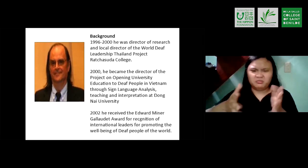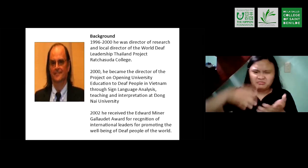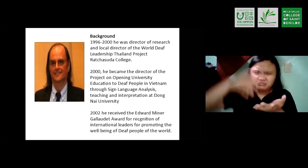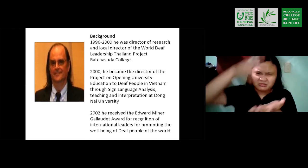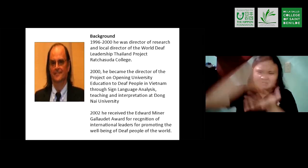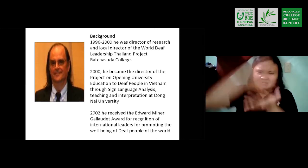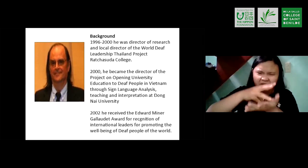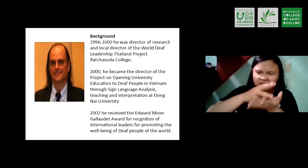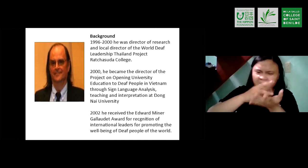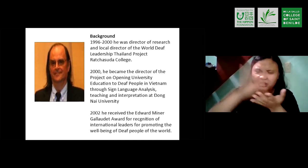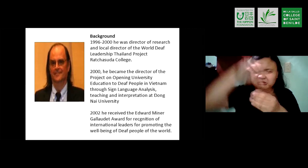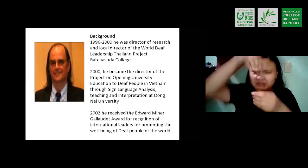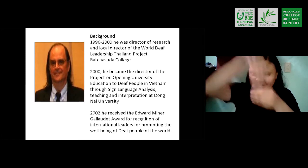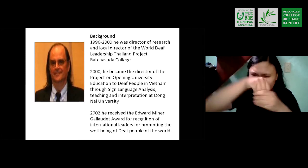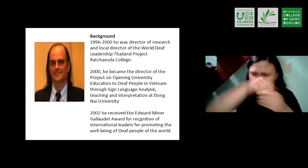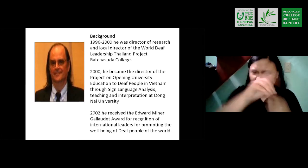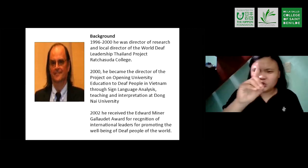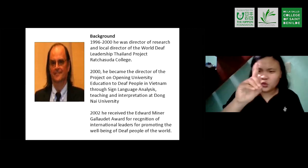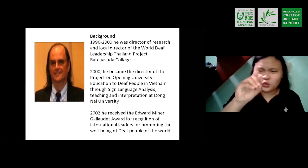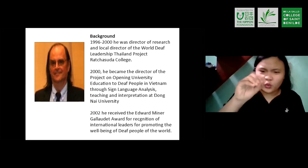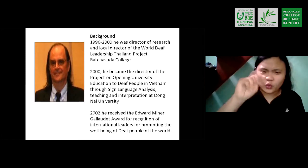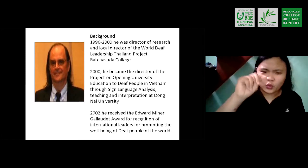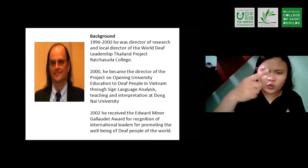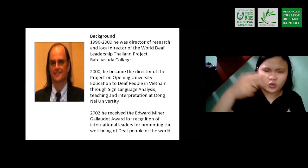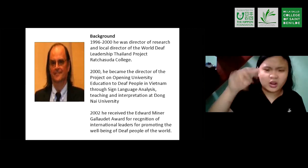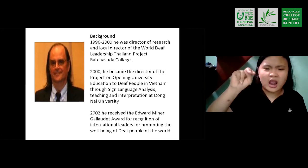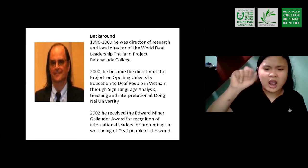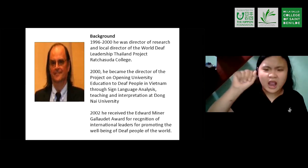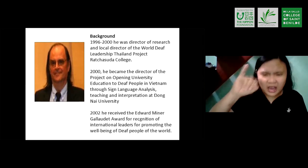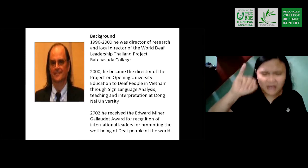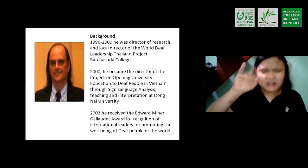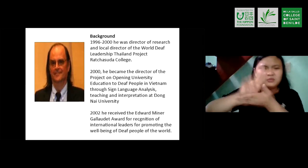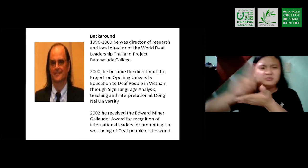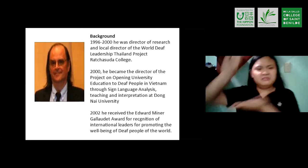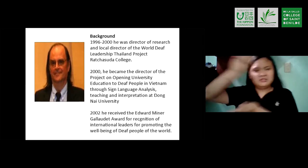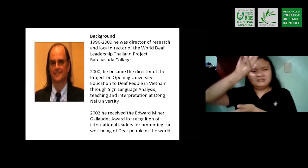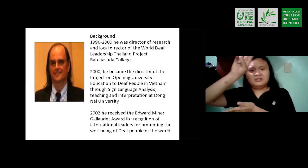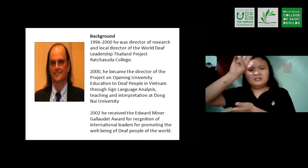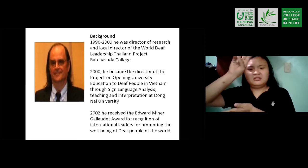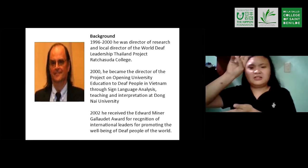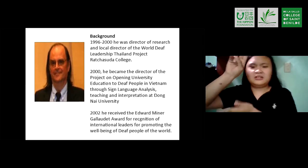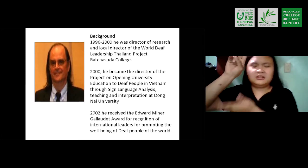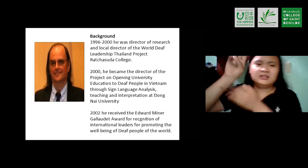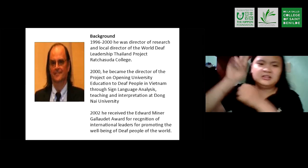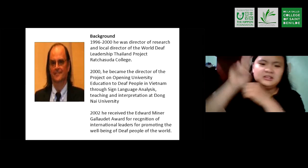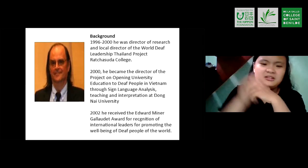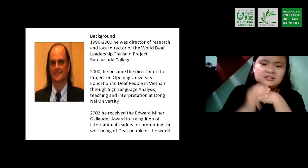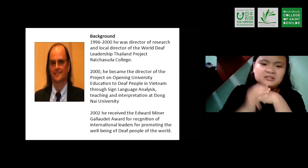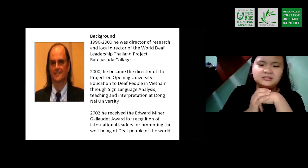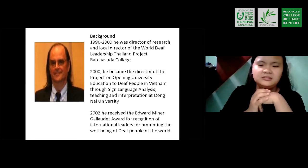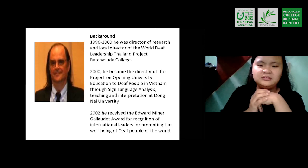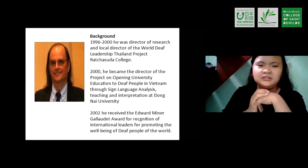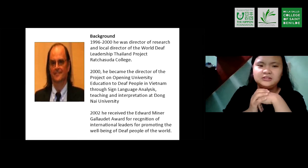taught there and was also an interpreter in the city of Dong